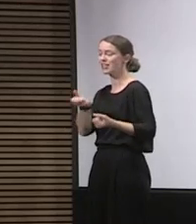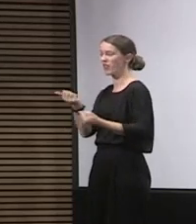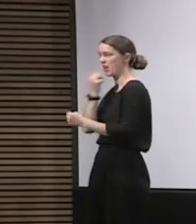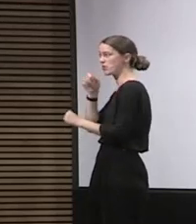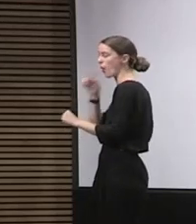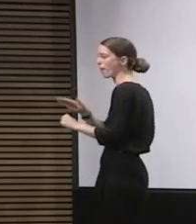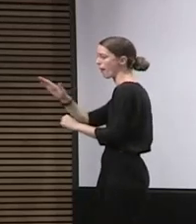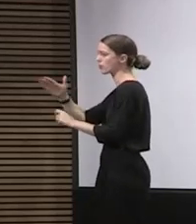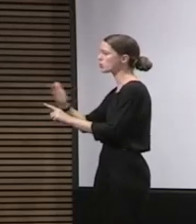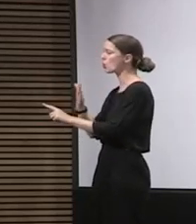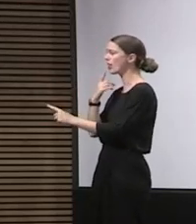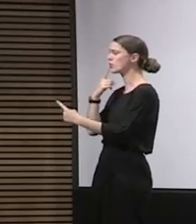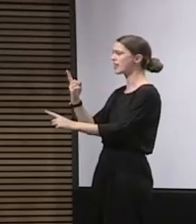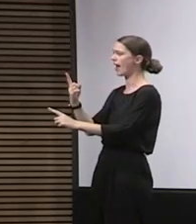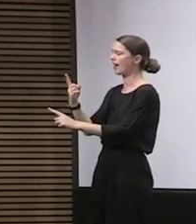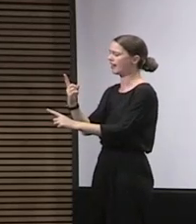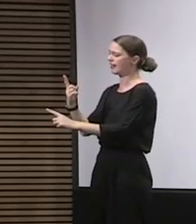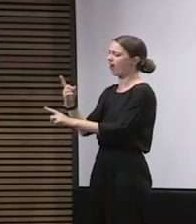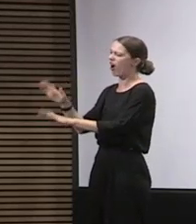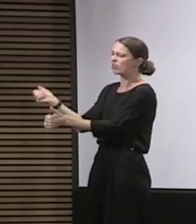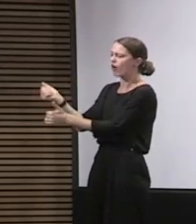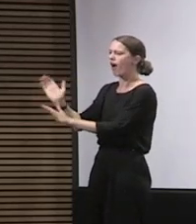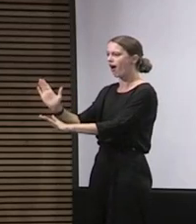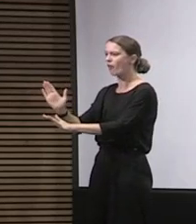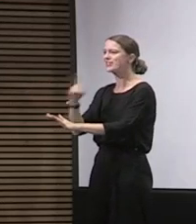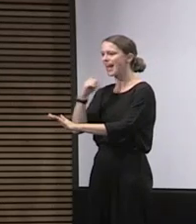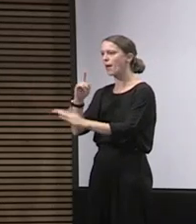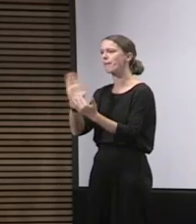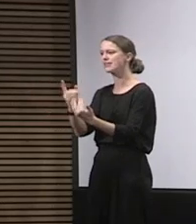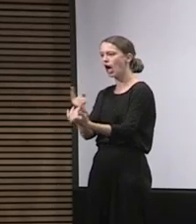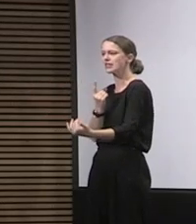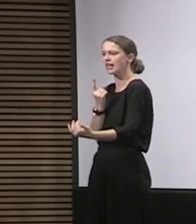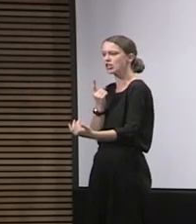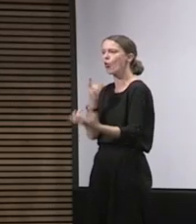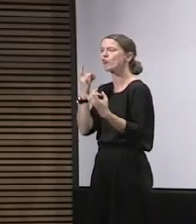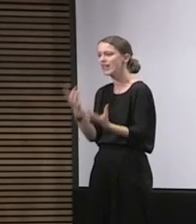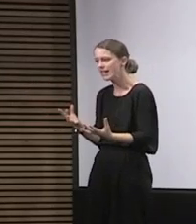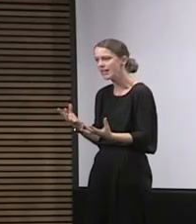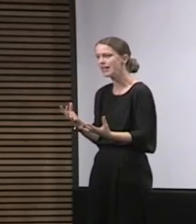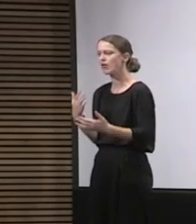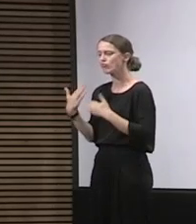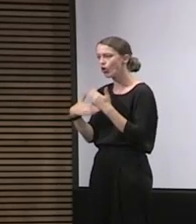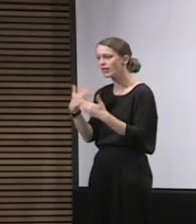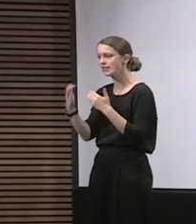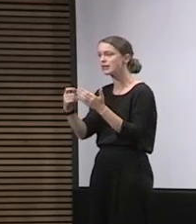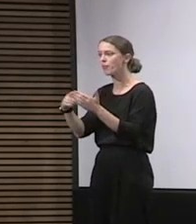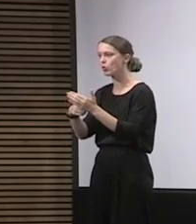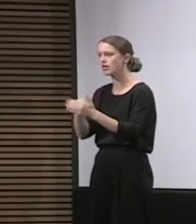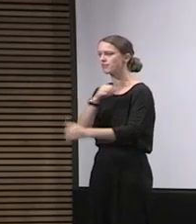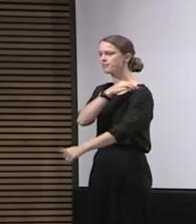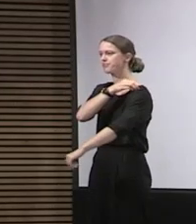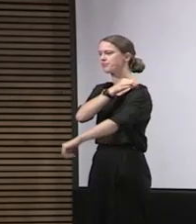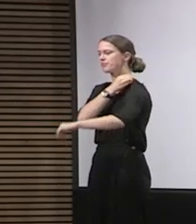and I just want to emphasise that the main message then is the self-isolation that we've got already in progress. We've taken